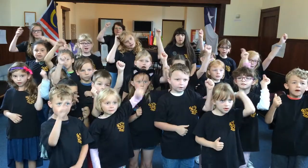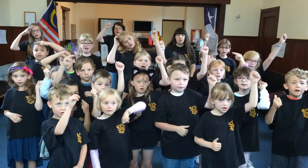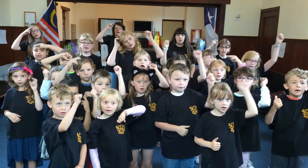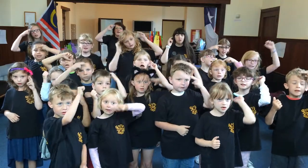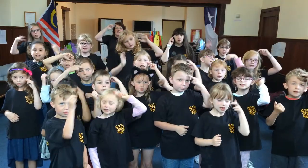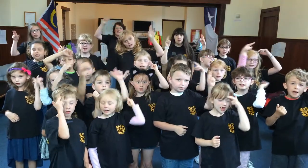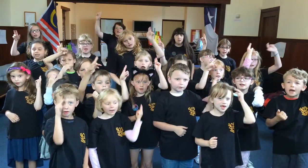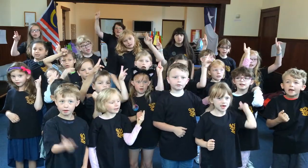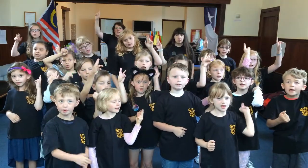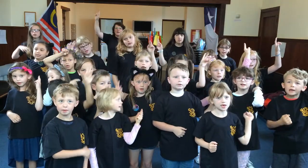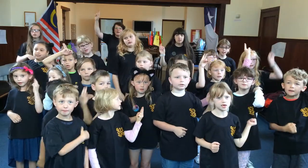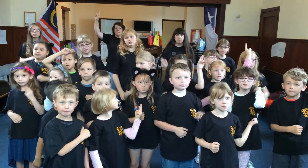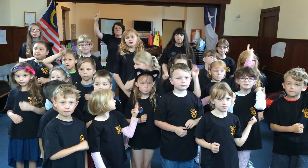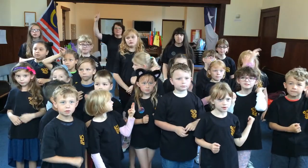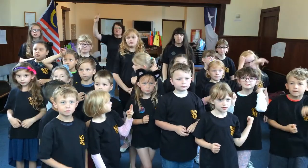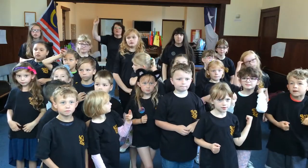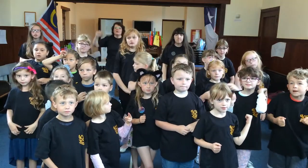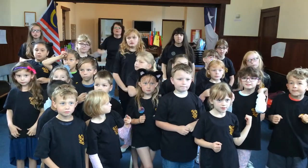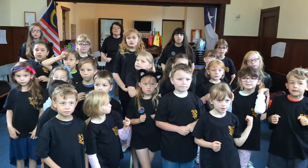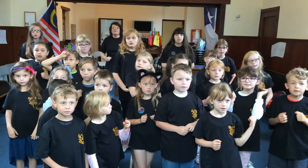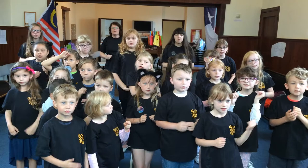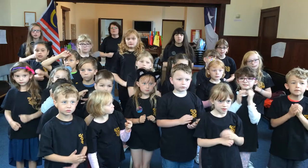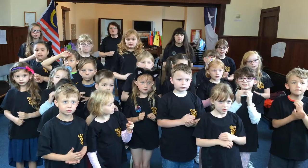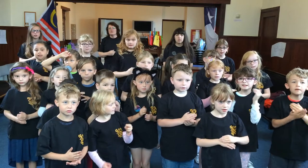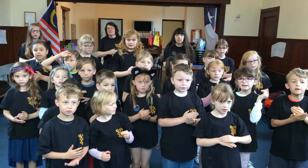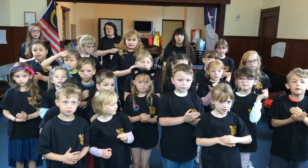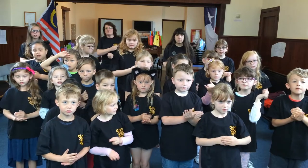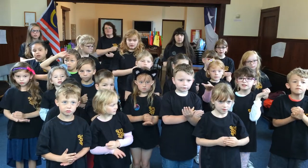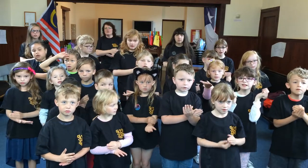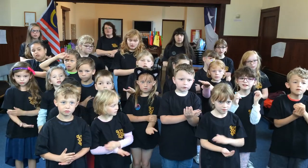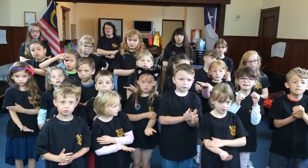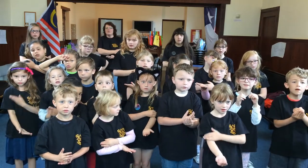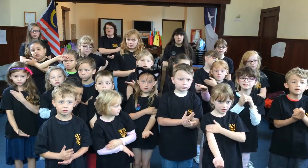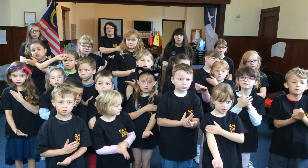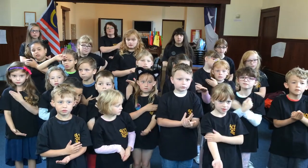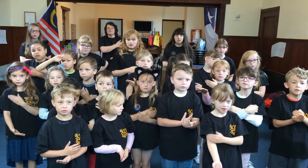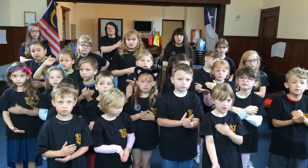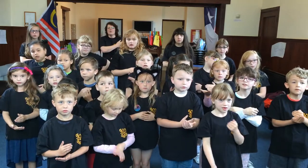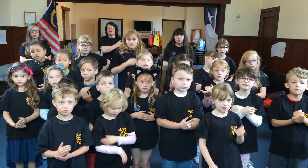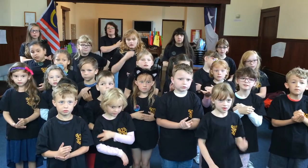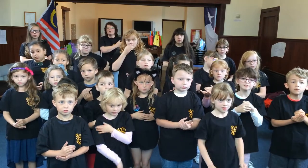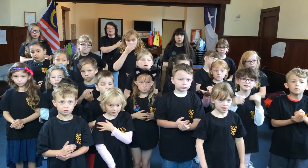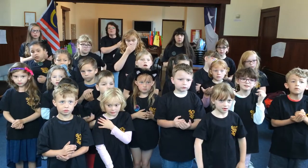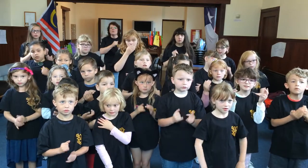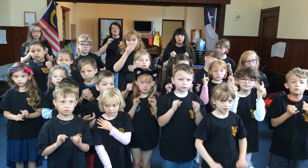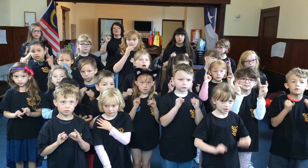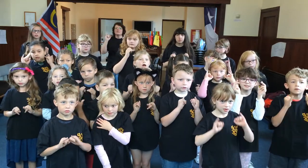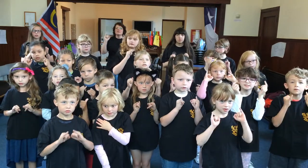thy name. And we have our tears in